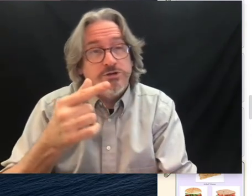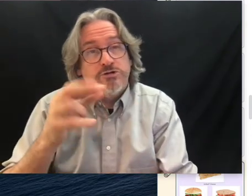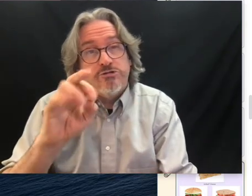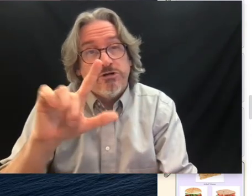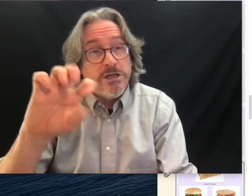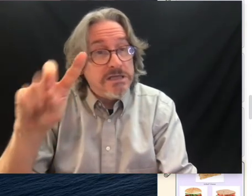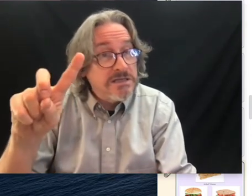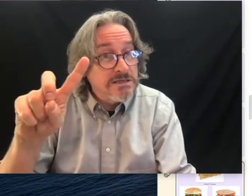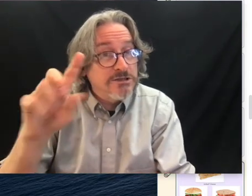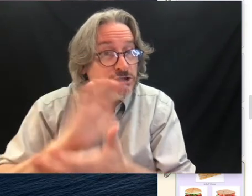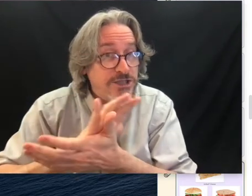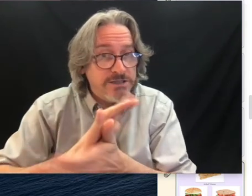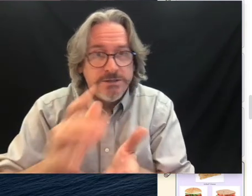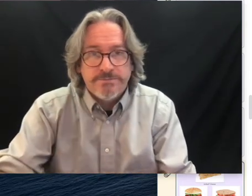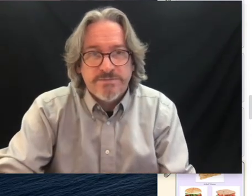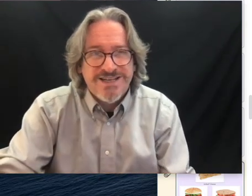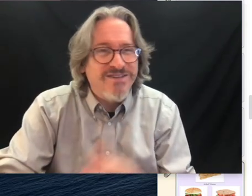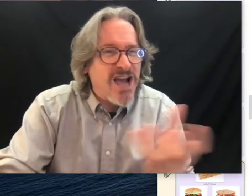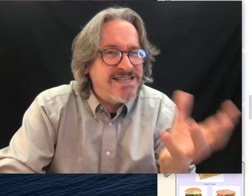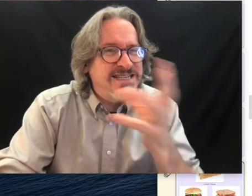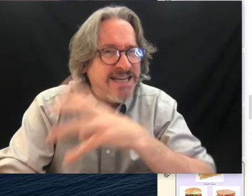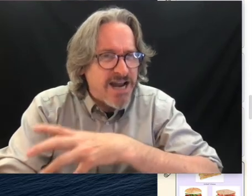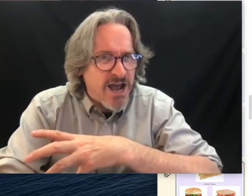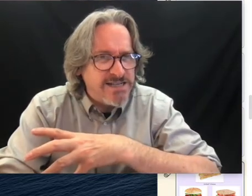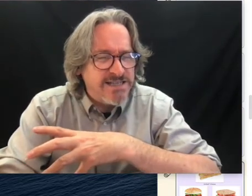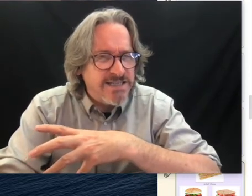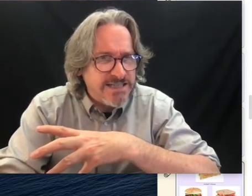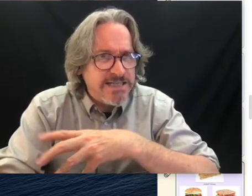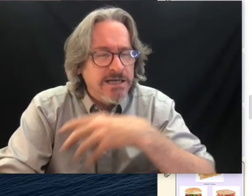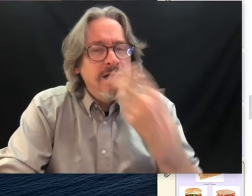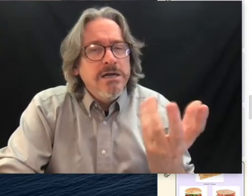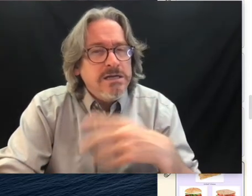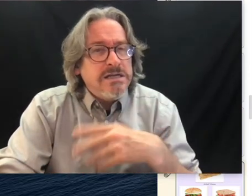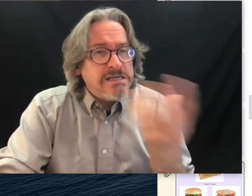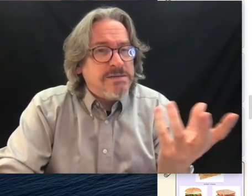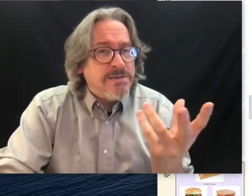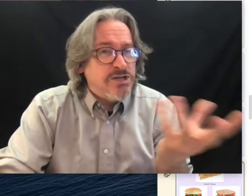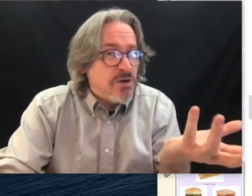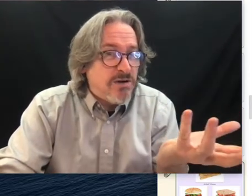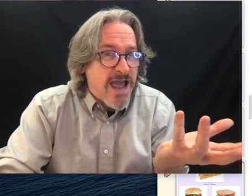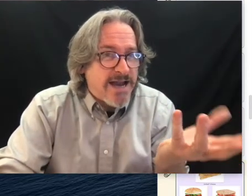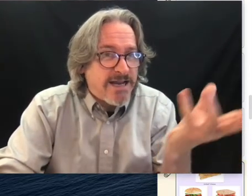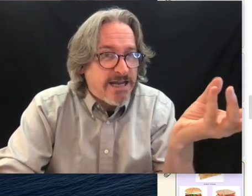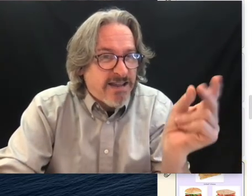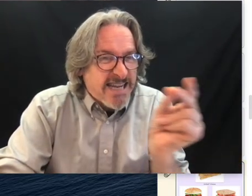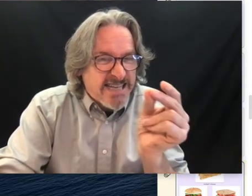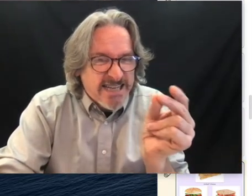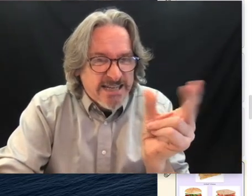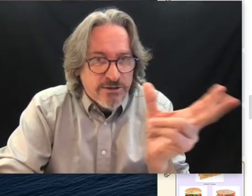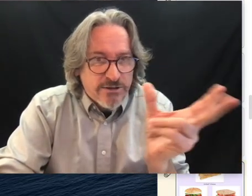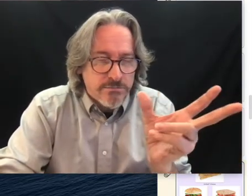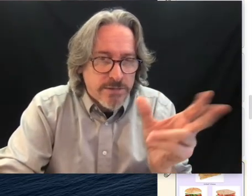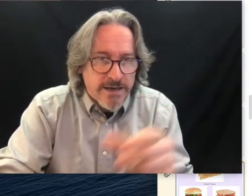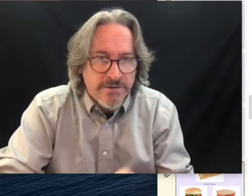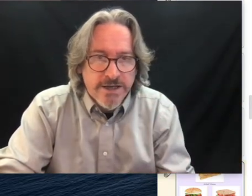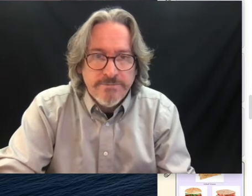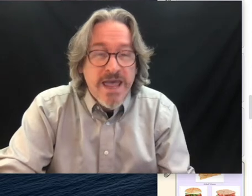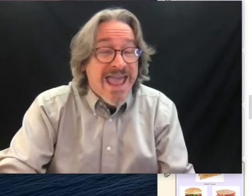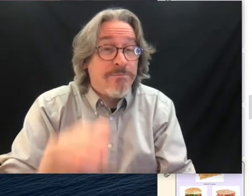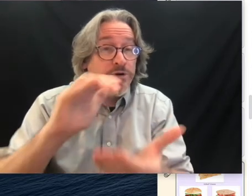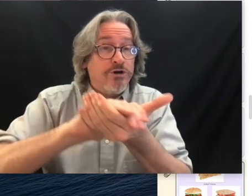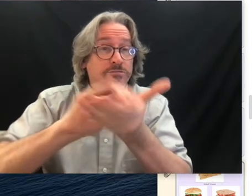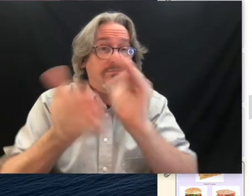cheese, grilled cheese. Kind of like iced tea and iced tea. Sometimes you don't add in the ed, we're adding the